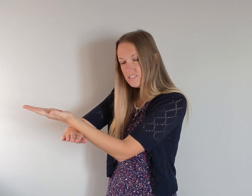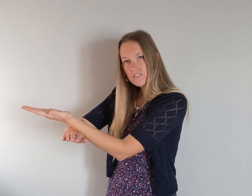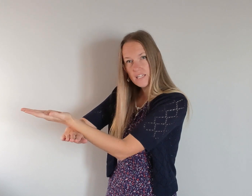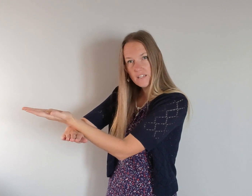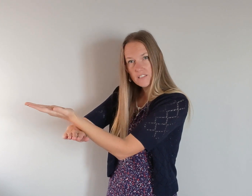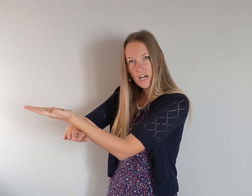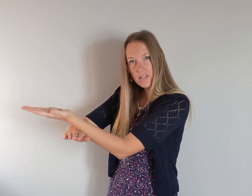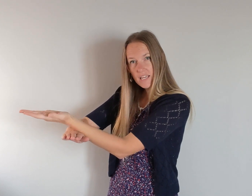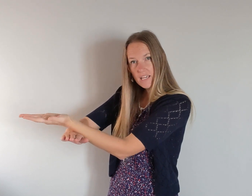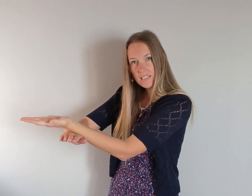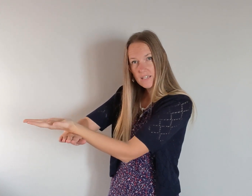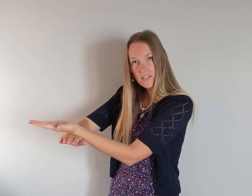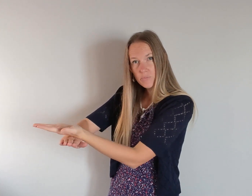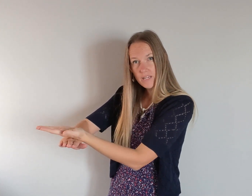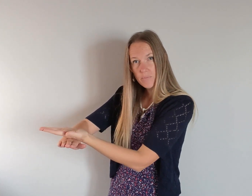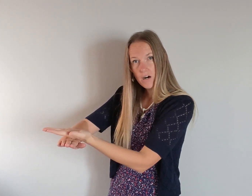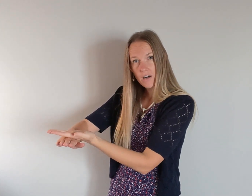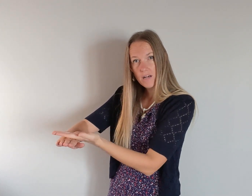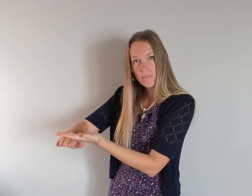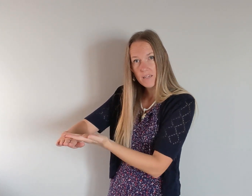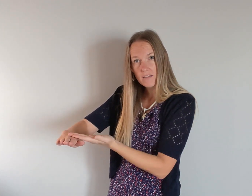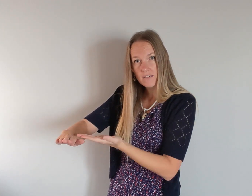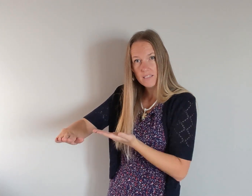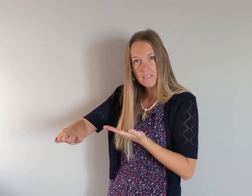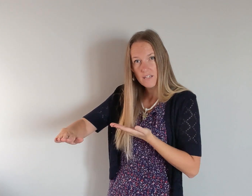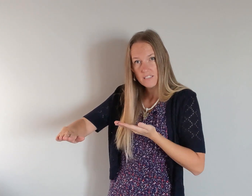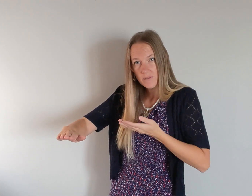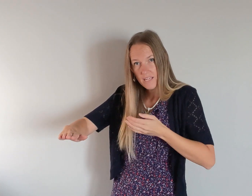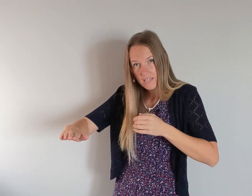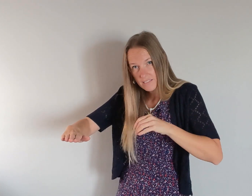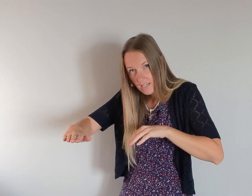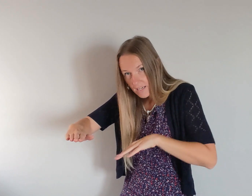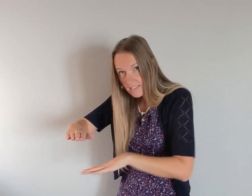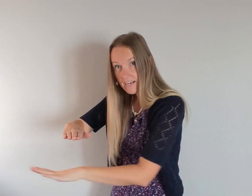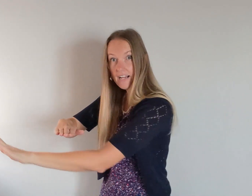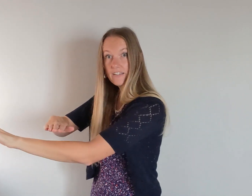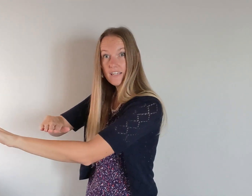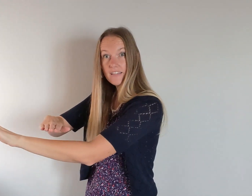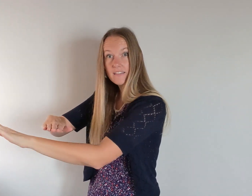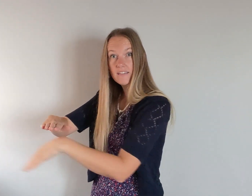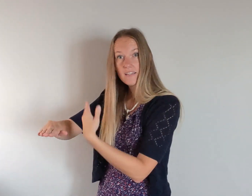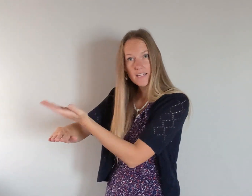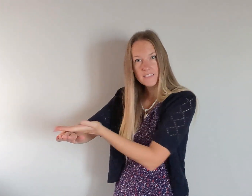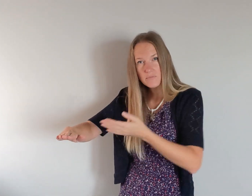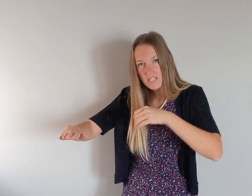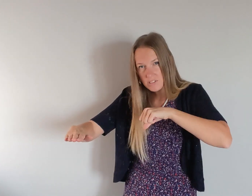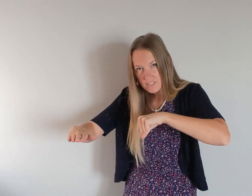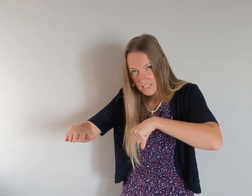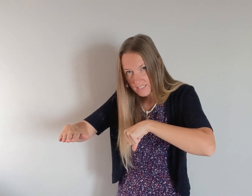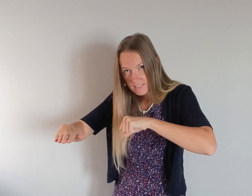you take your dominant hand, you kind of bring it palm up here across your non-dominant hand, and then underneath. Okay, sometimes you'll see someone